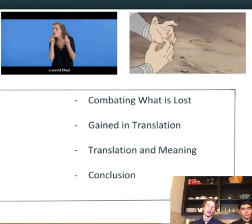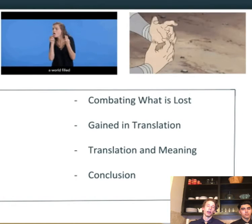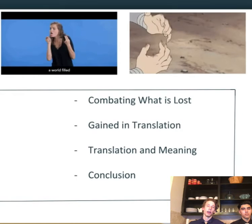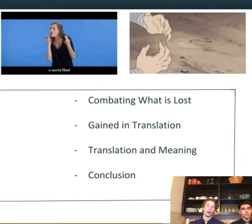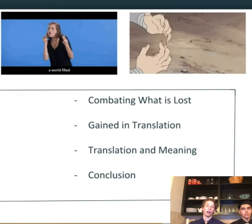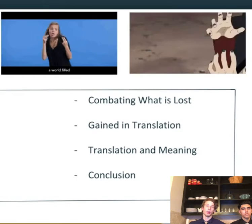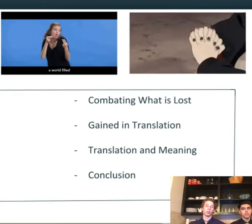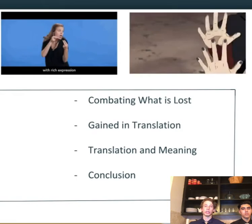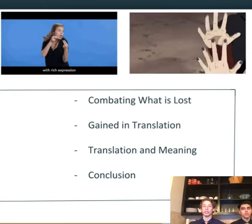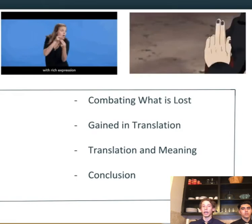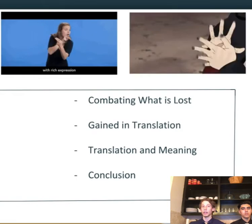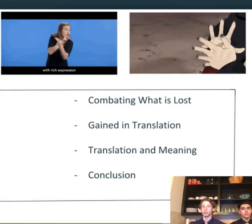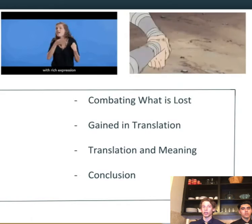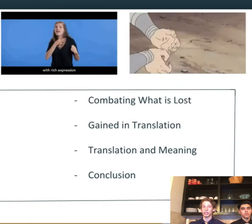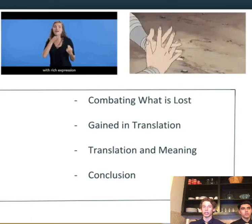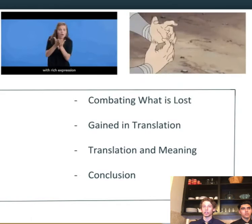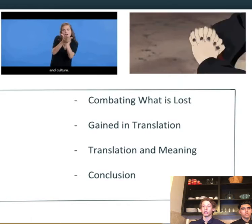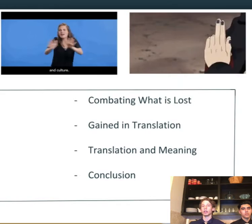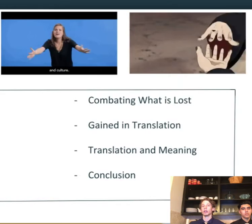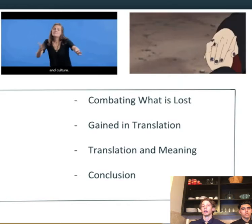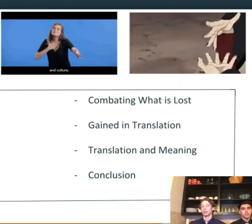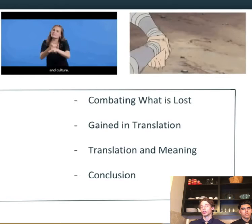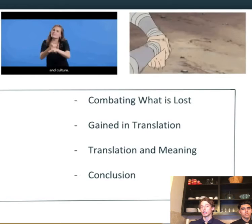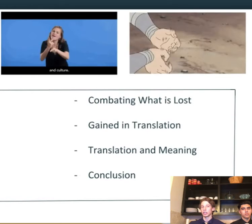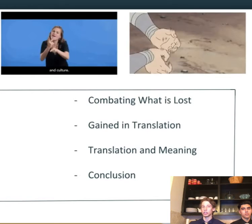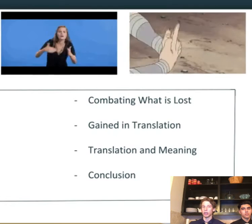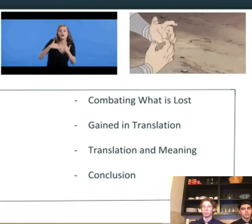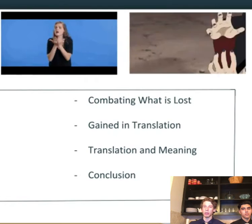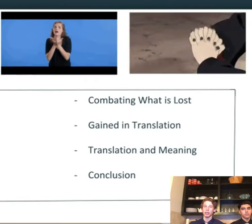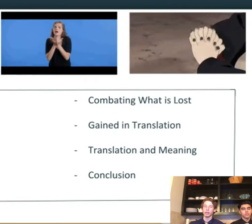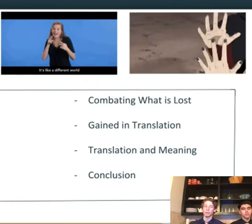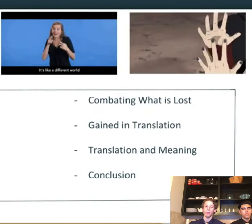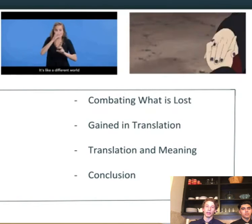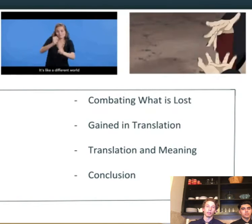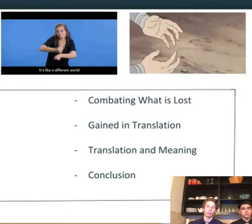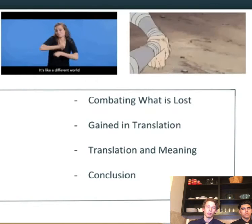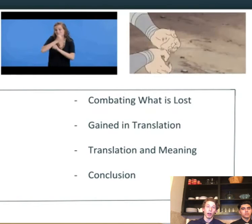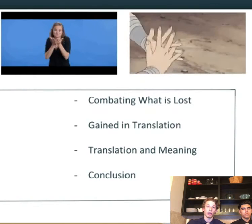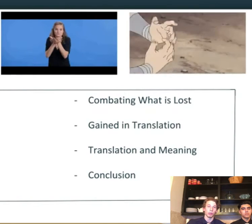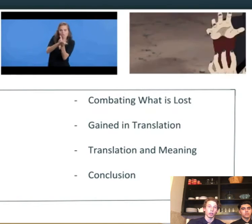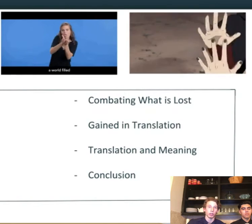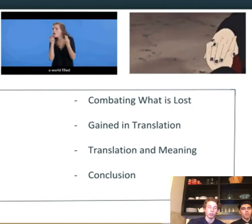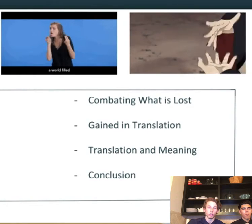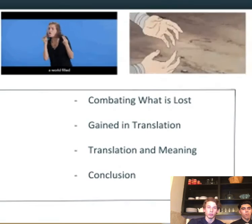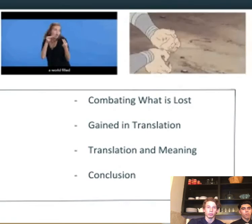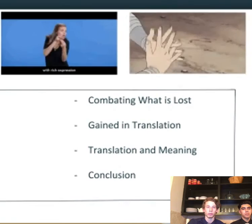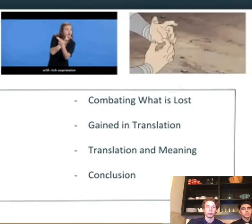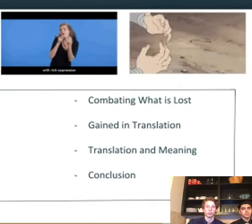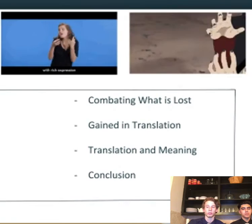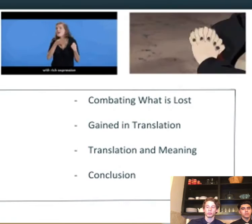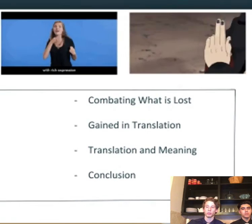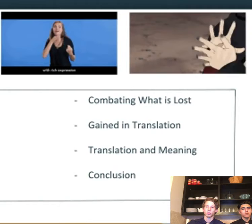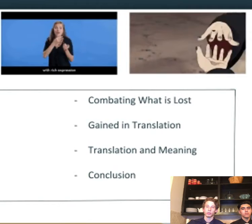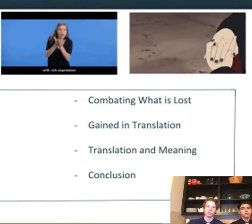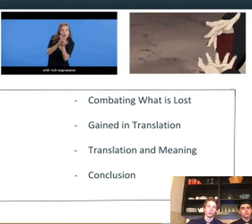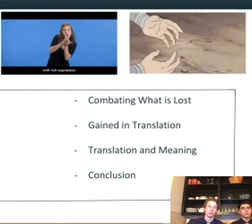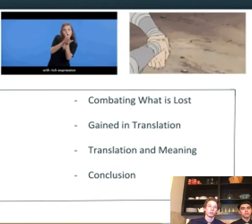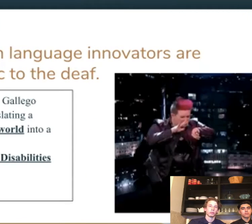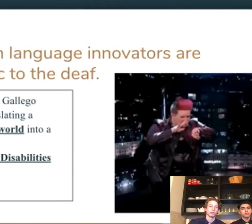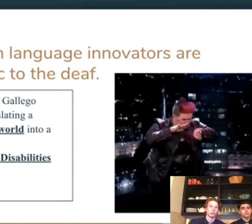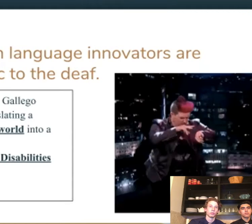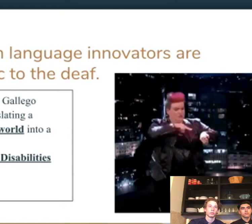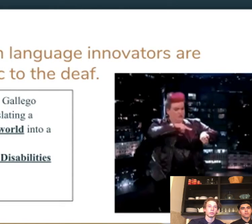lost, what's gained in translation, the translation and meaning, and then finally with our conclusion.